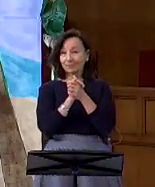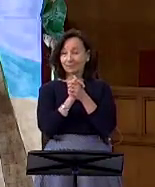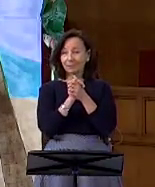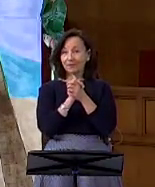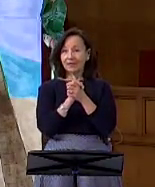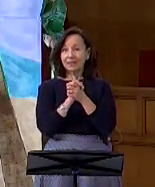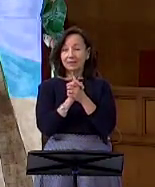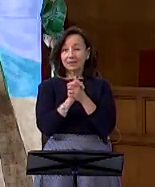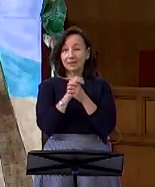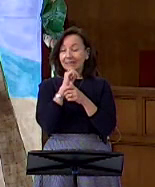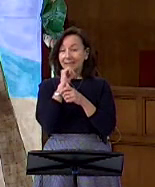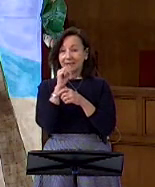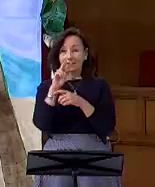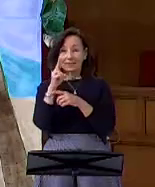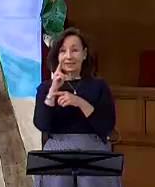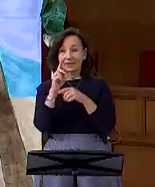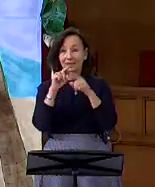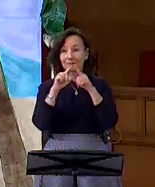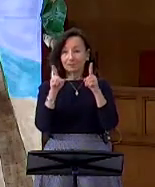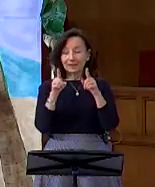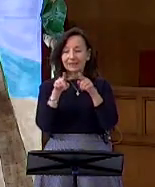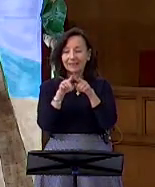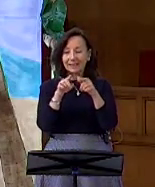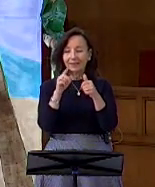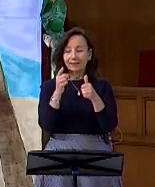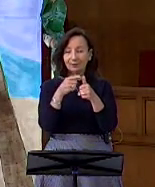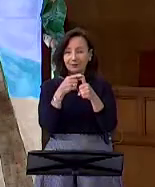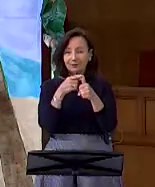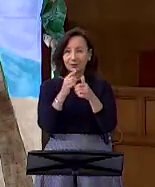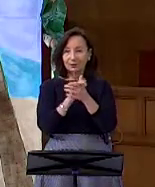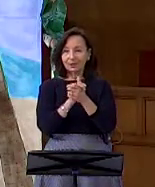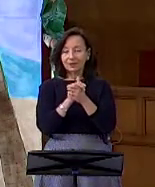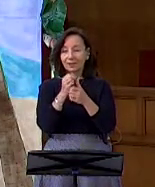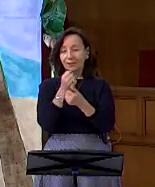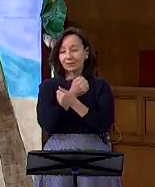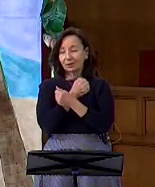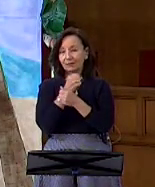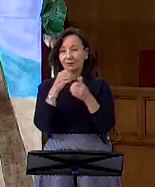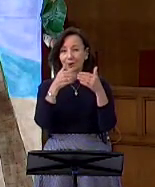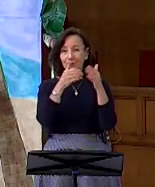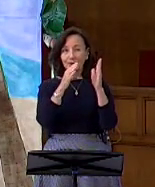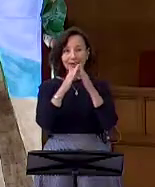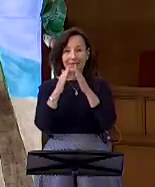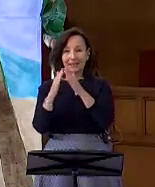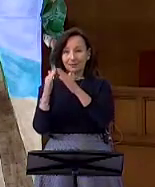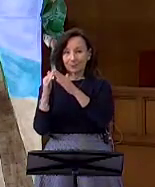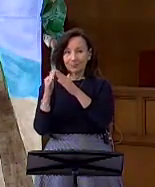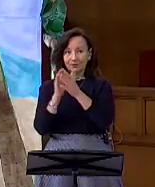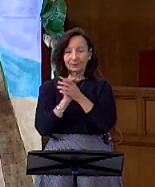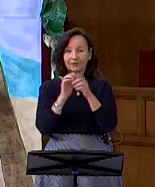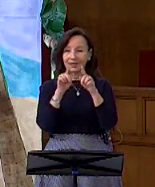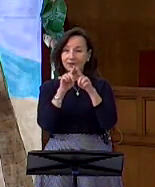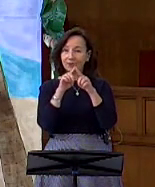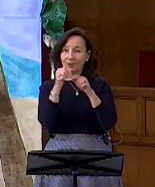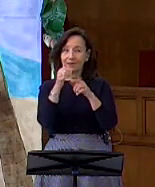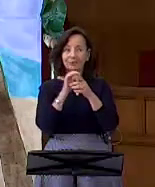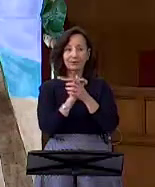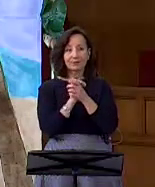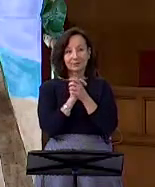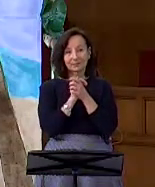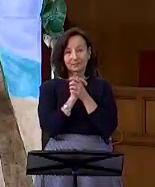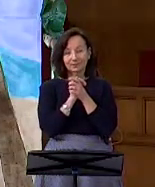Not the second, but like the first. Love your neighbor as yourself.